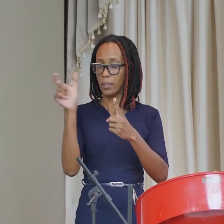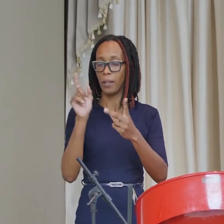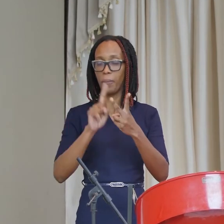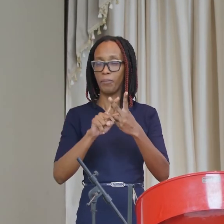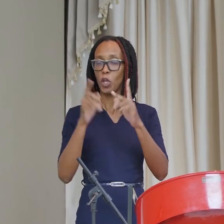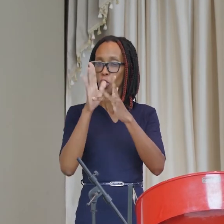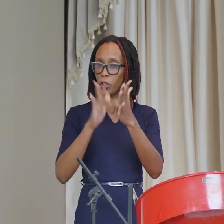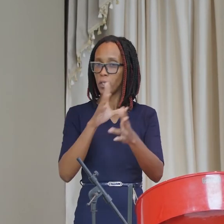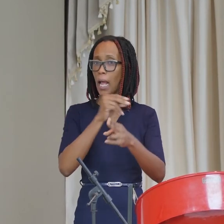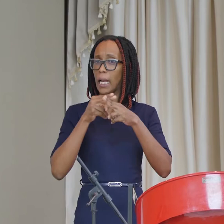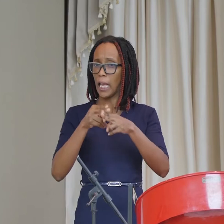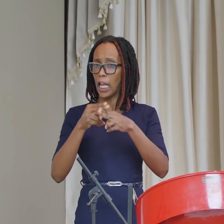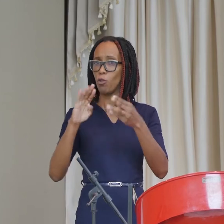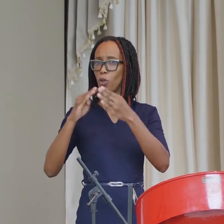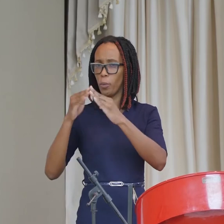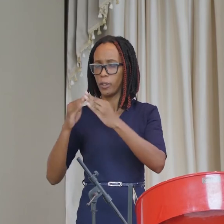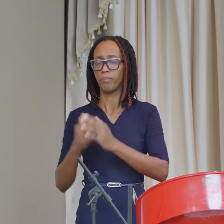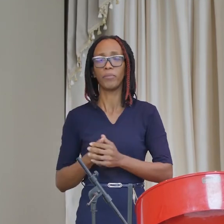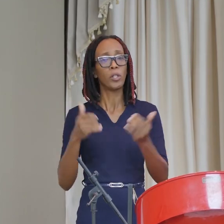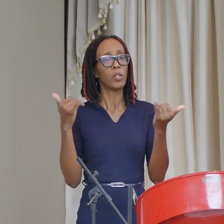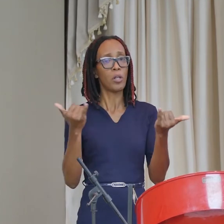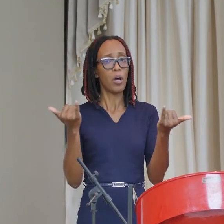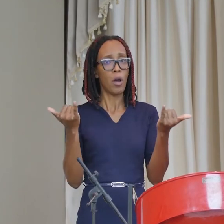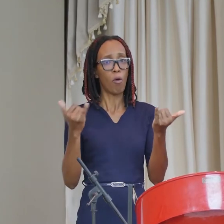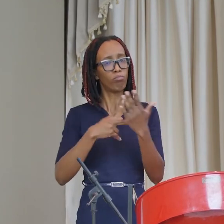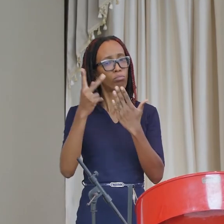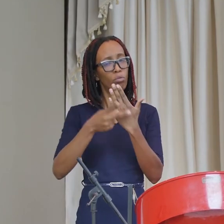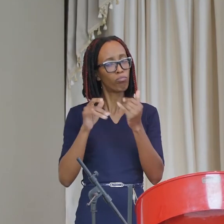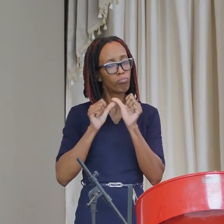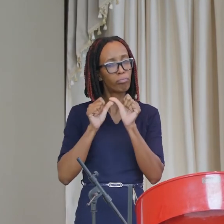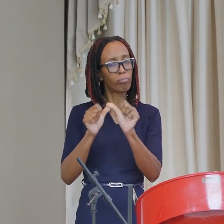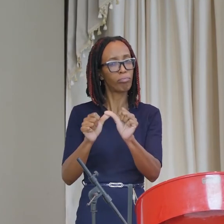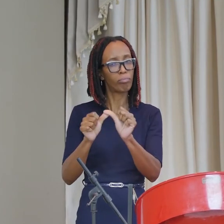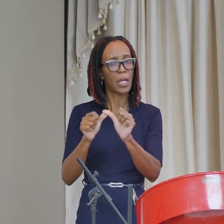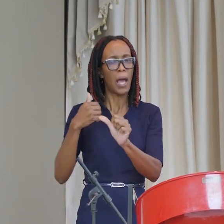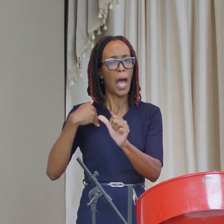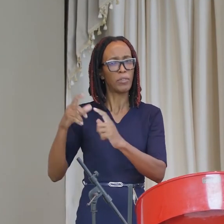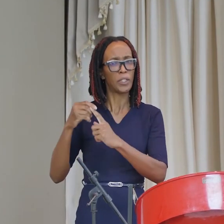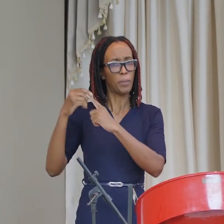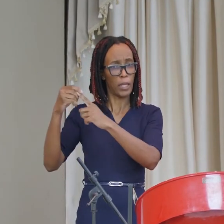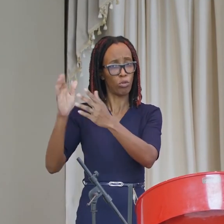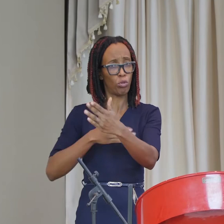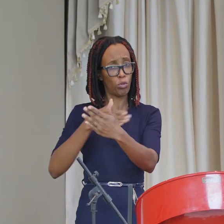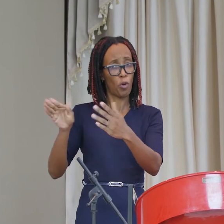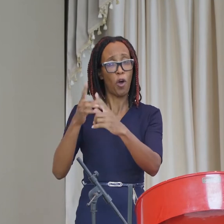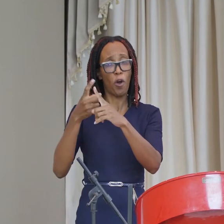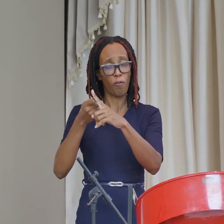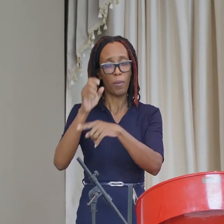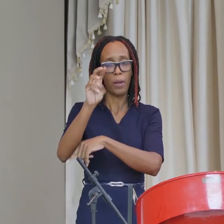Hindu community. So right now, moving along the program, we have a special by